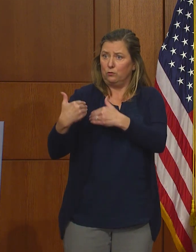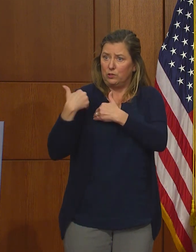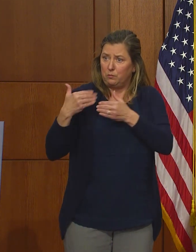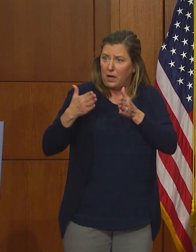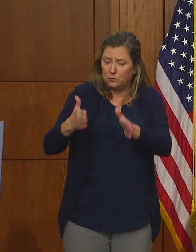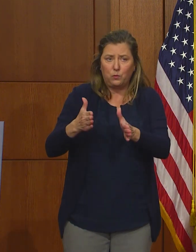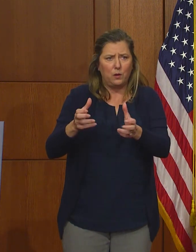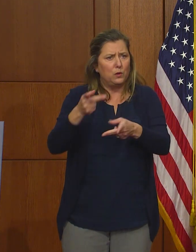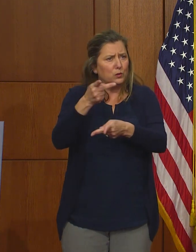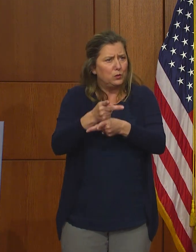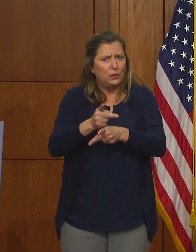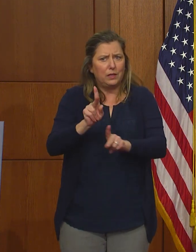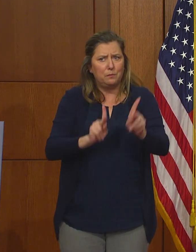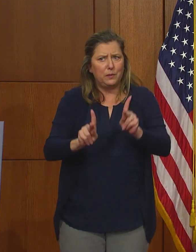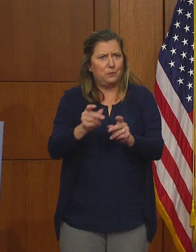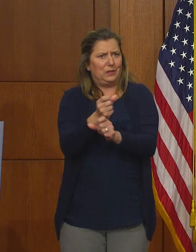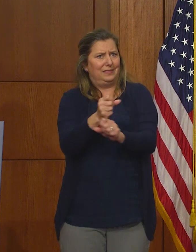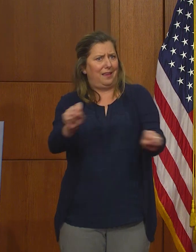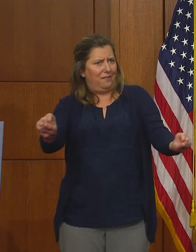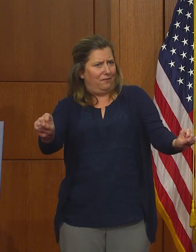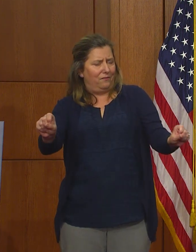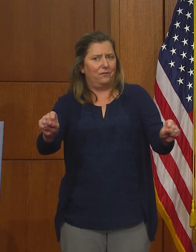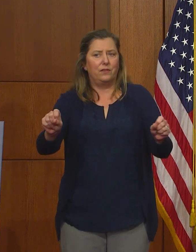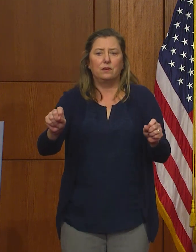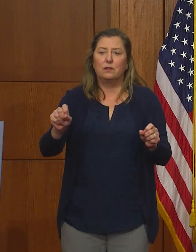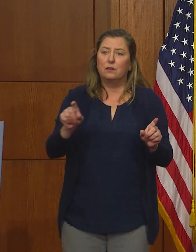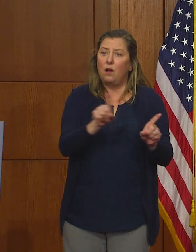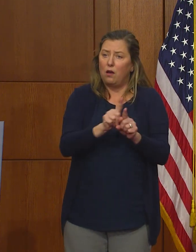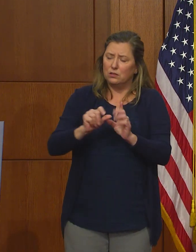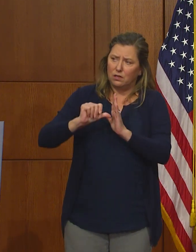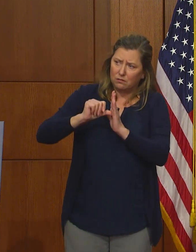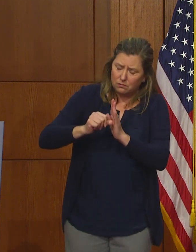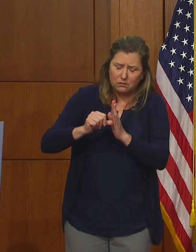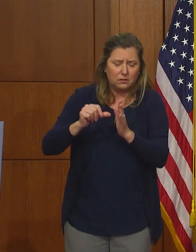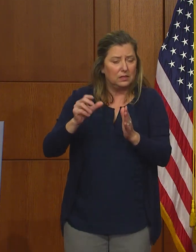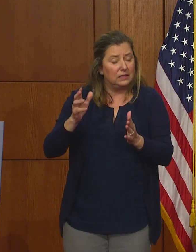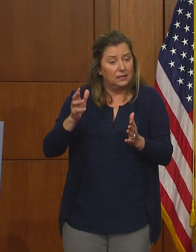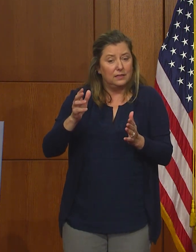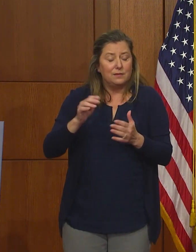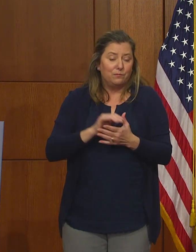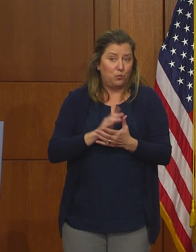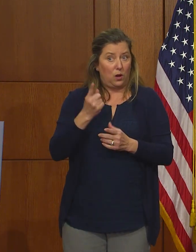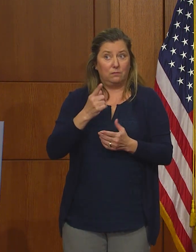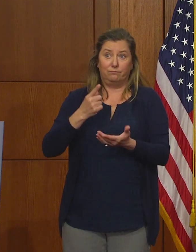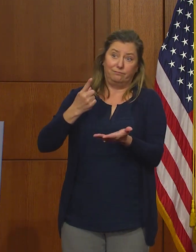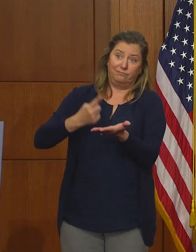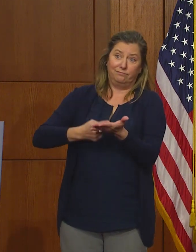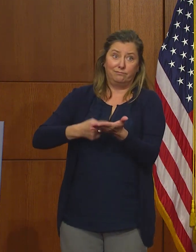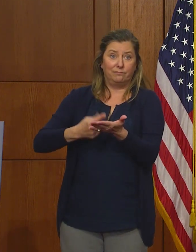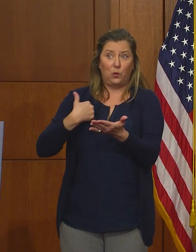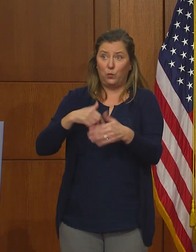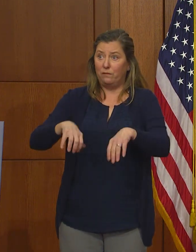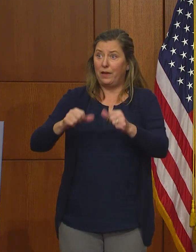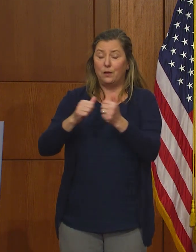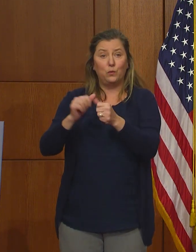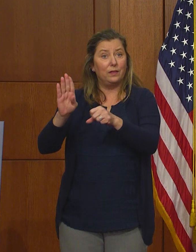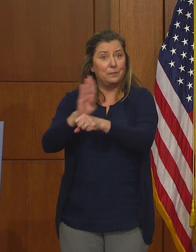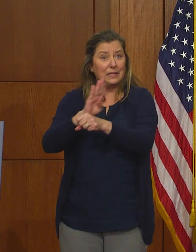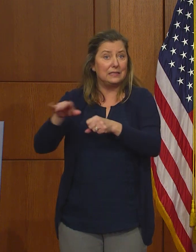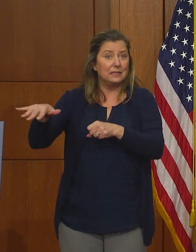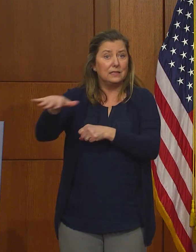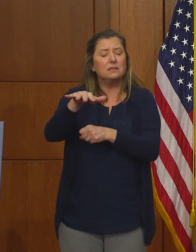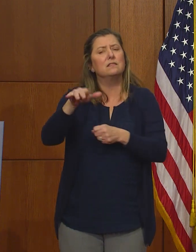Virginians safe, and also to make sure that, one of the points of conversation that we've had with our businesses,